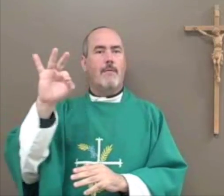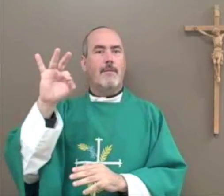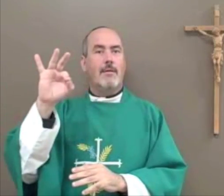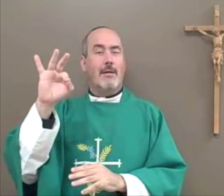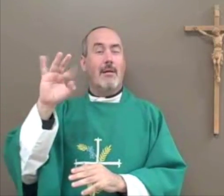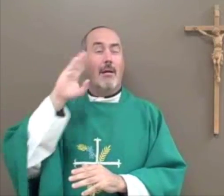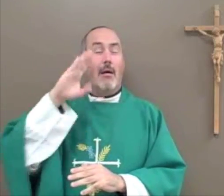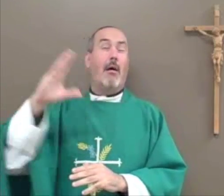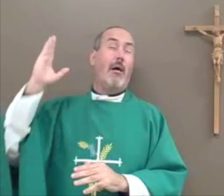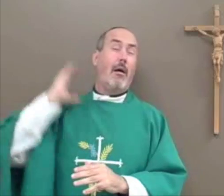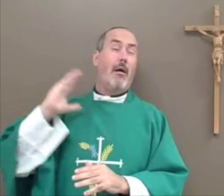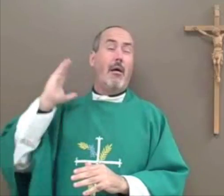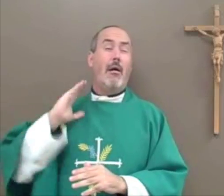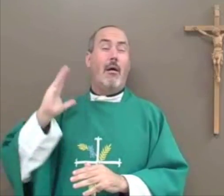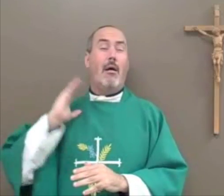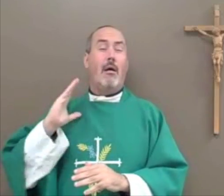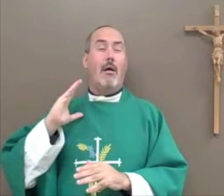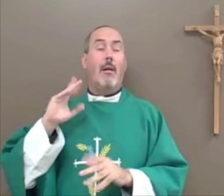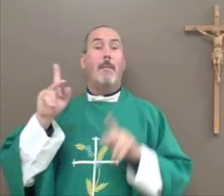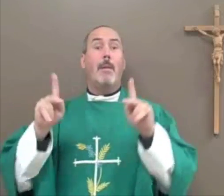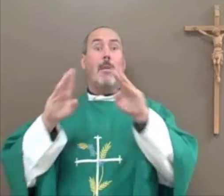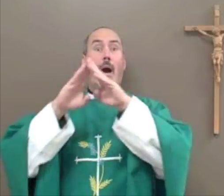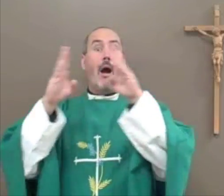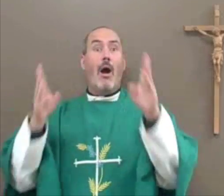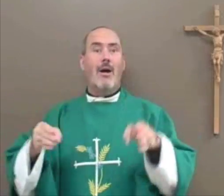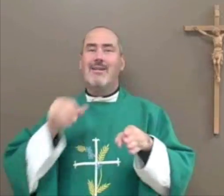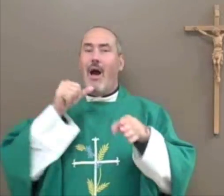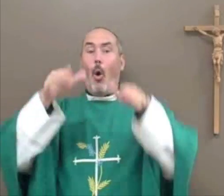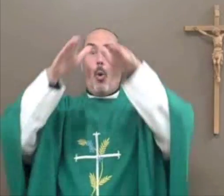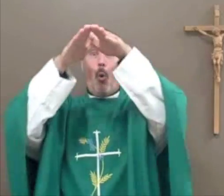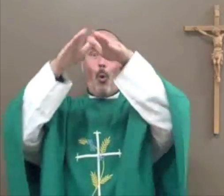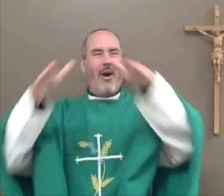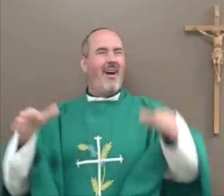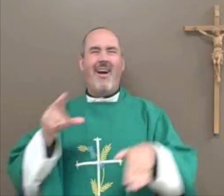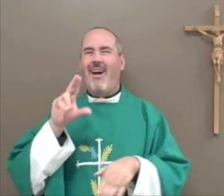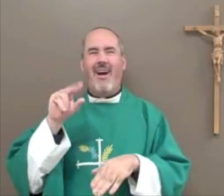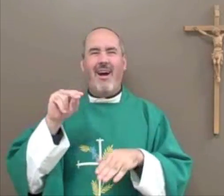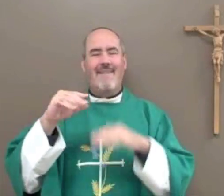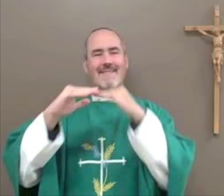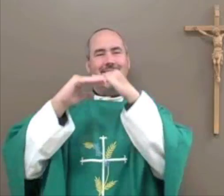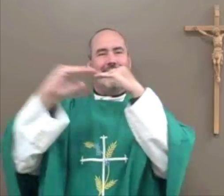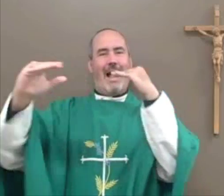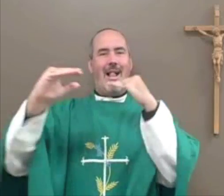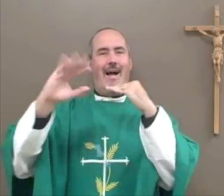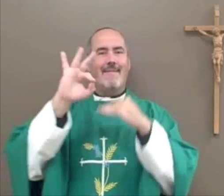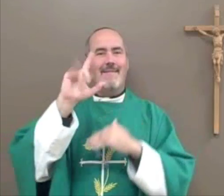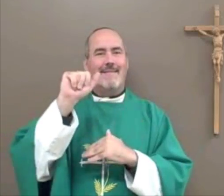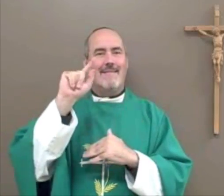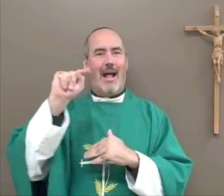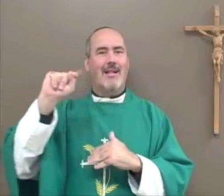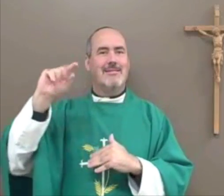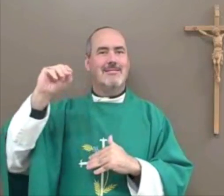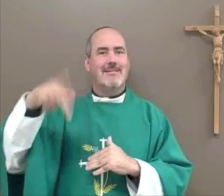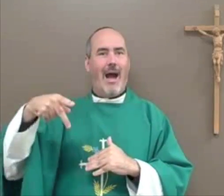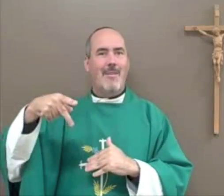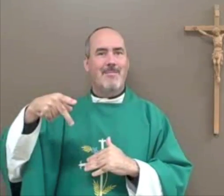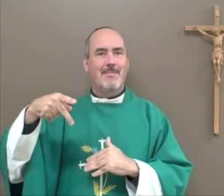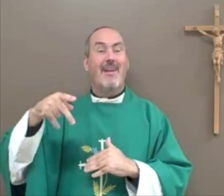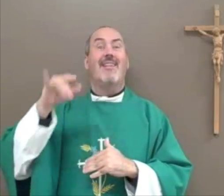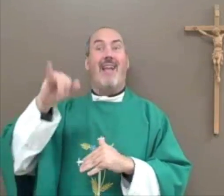in there to see Jesus. So they climbed up on top of the roof. Now, remember, roofs in that time and in that area were flat. They weren't peaked like